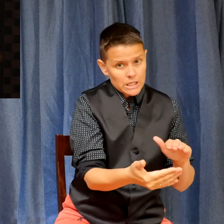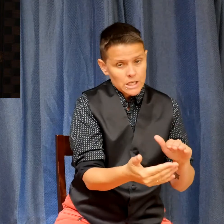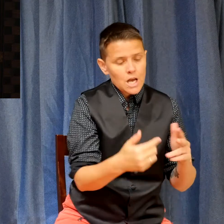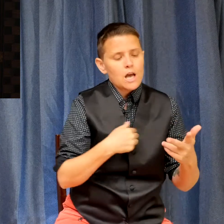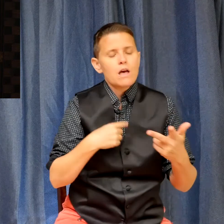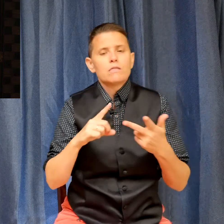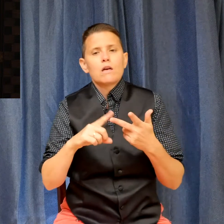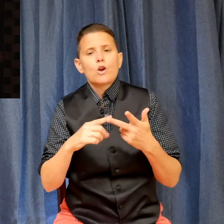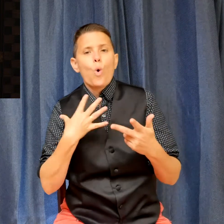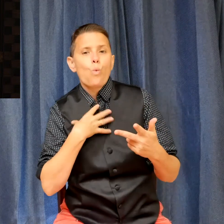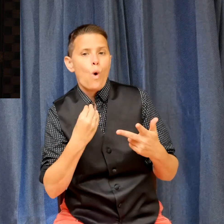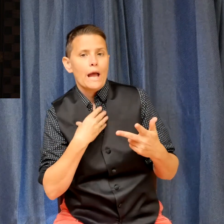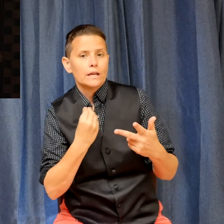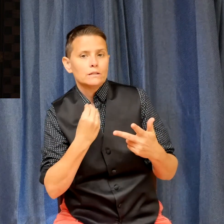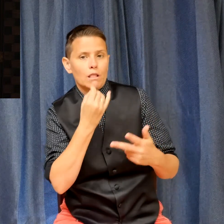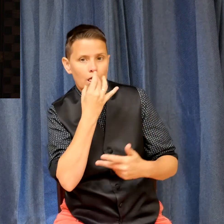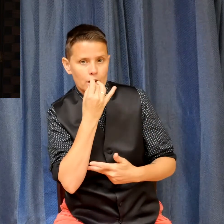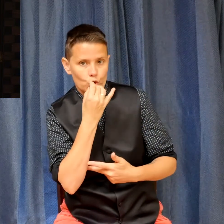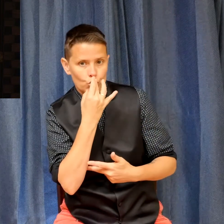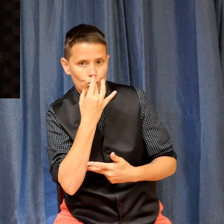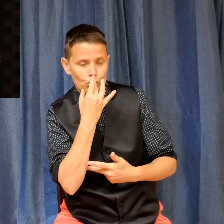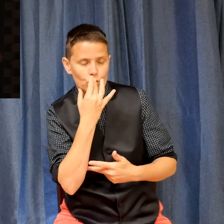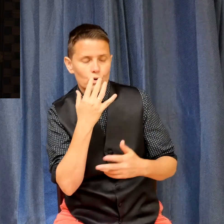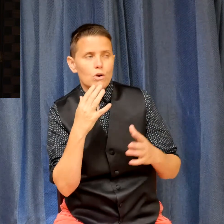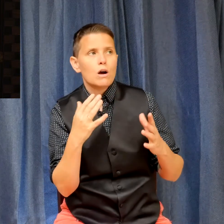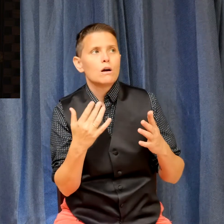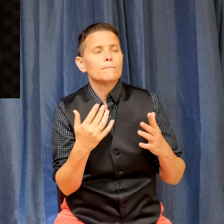hold, was the people who,